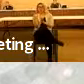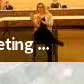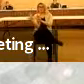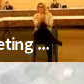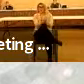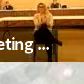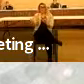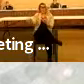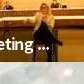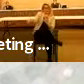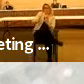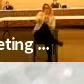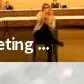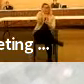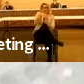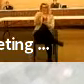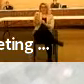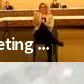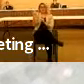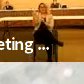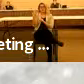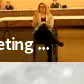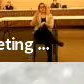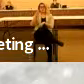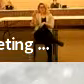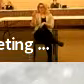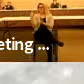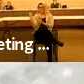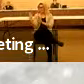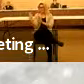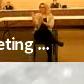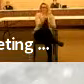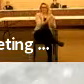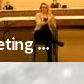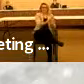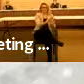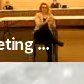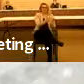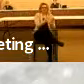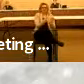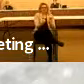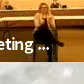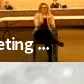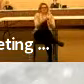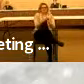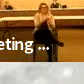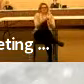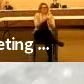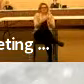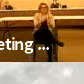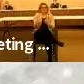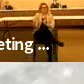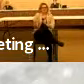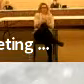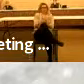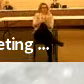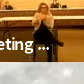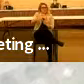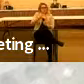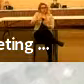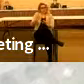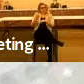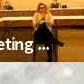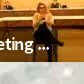Henrietta Road. That's actually Moore Road. You should correct that going forward. No, that's, I had a nice